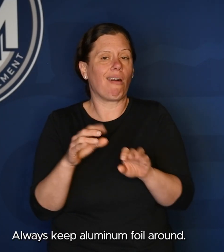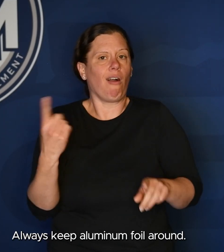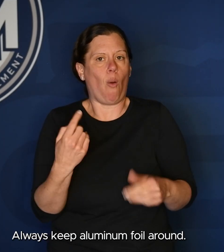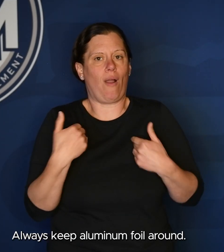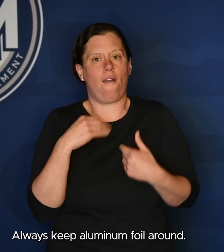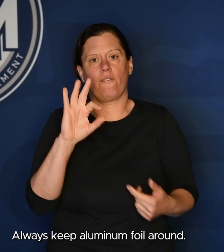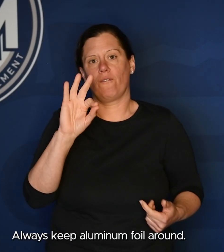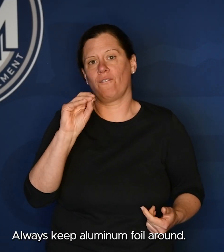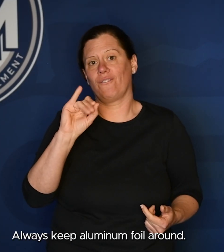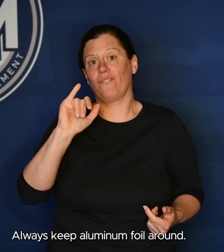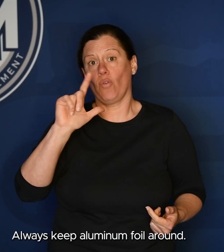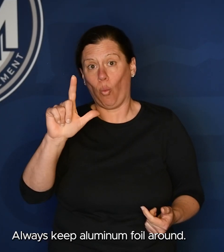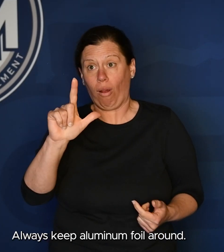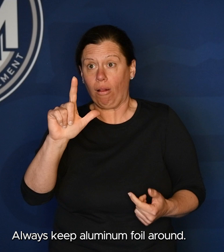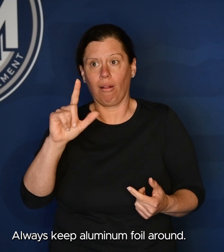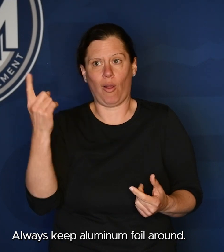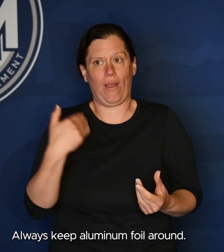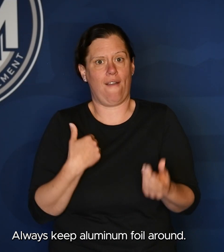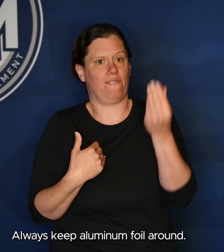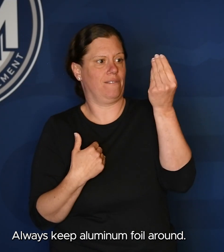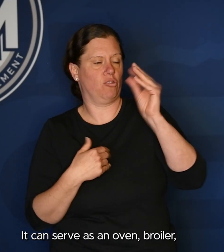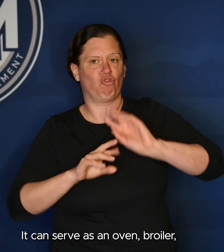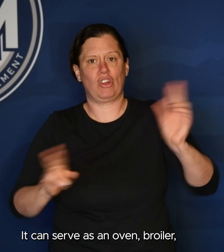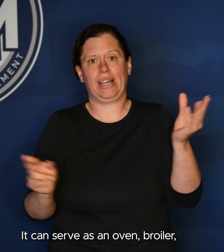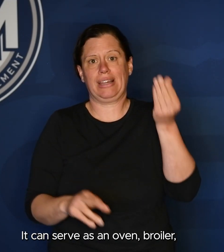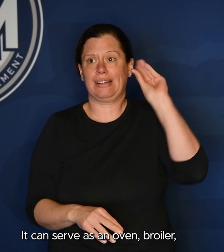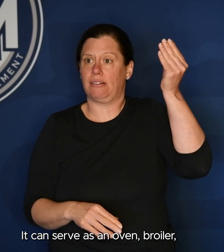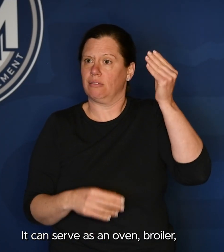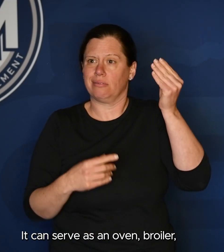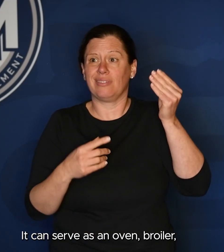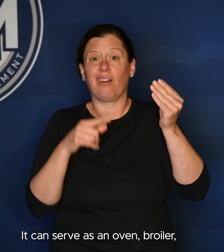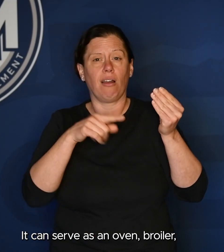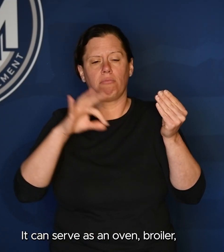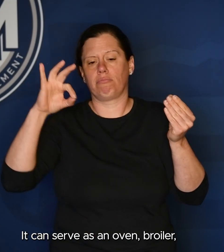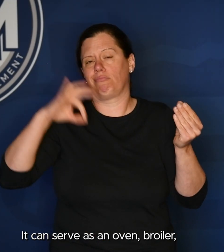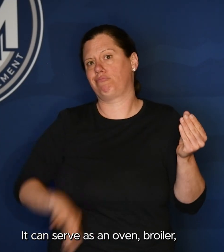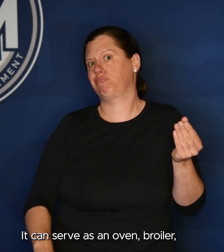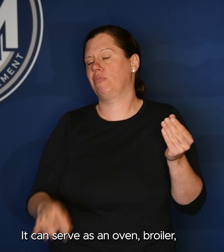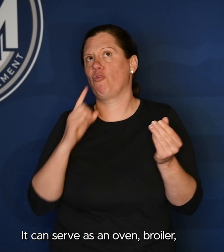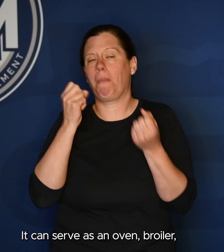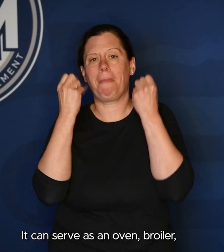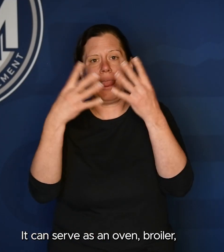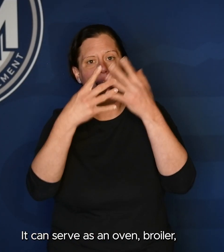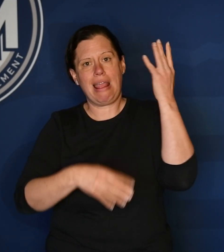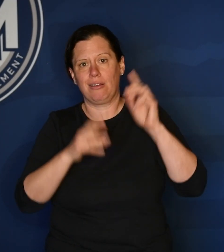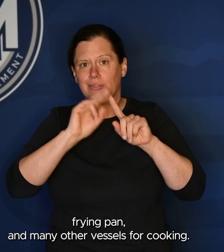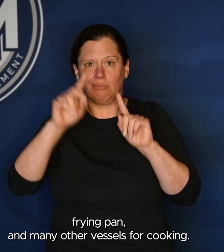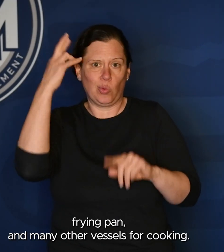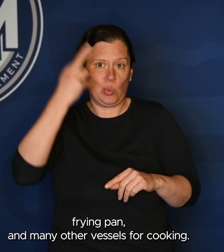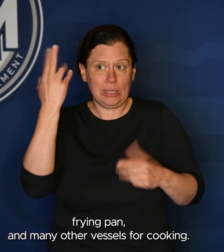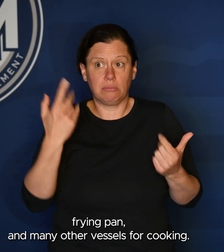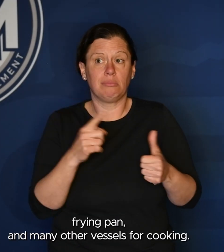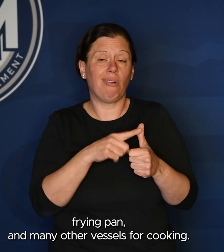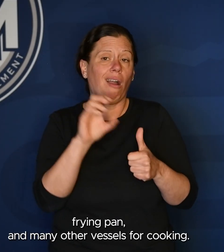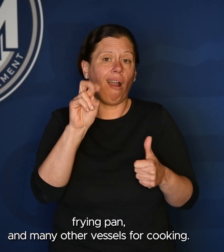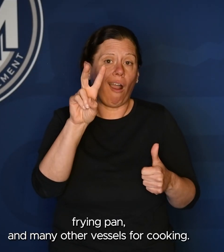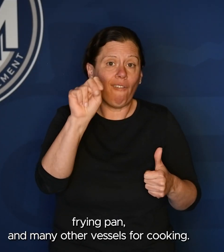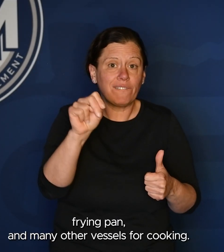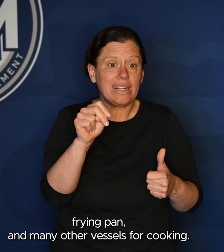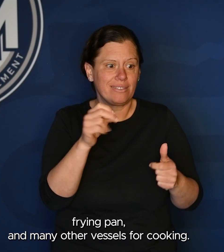Always keep aluminum foil around. It can serve as an oven, broiler, frying pan, and many